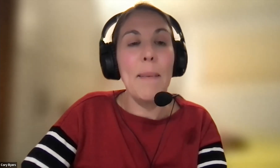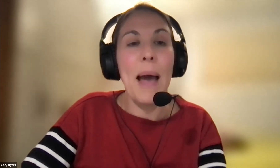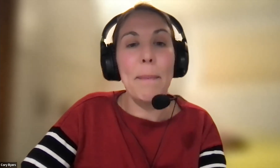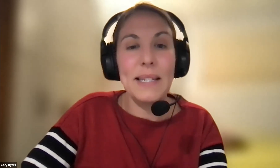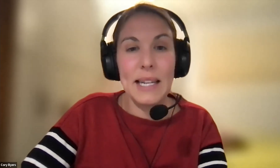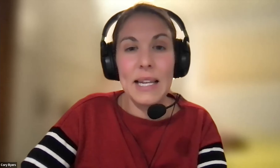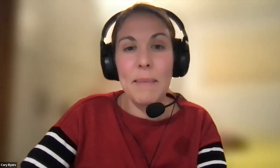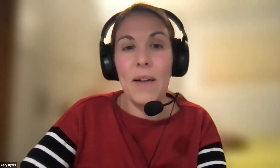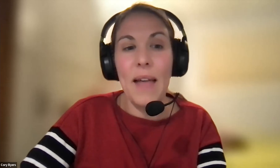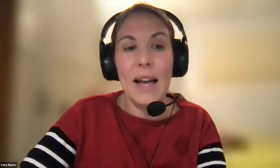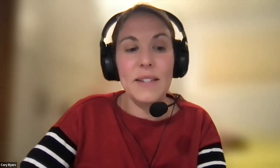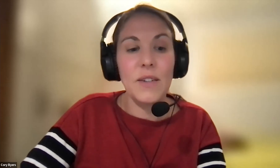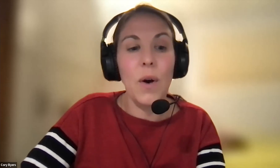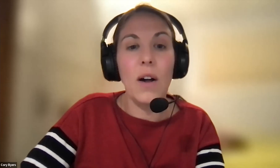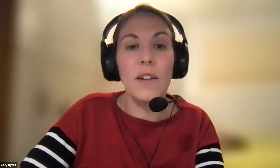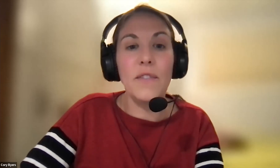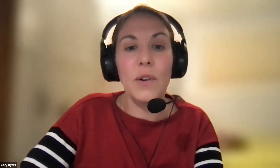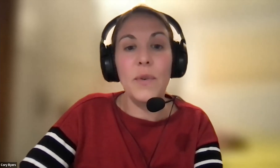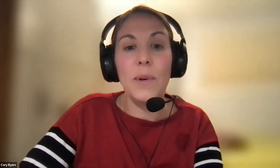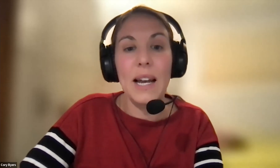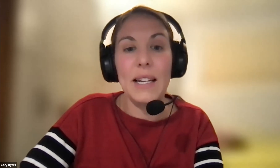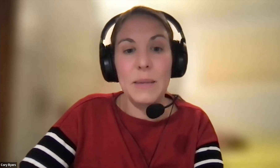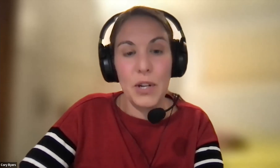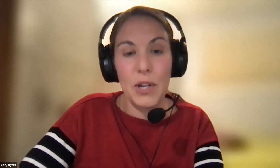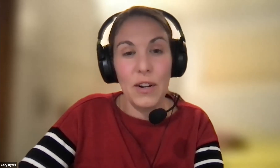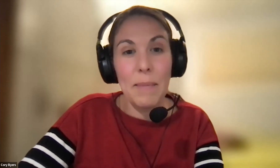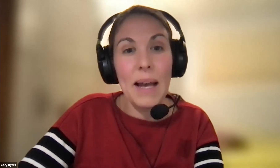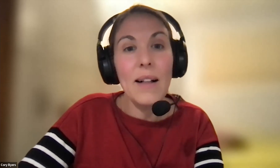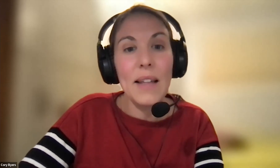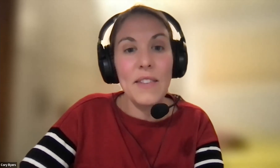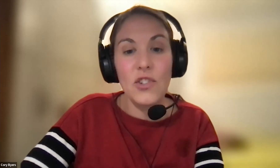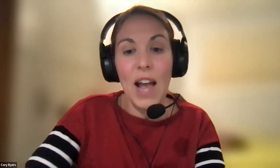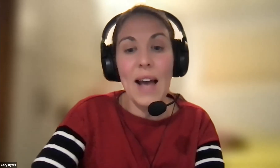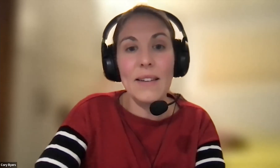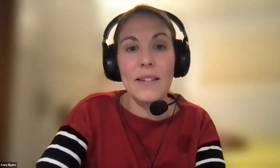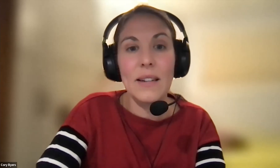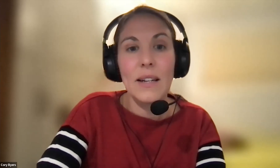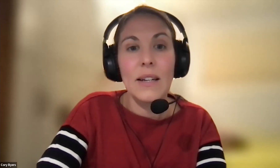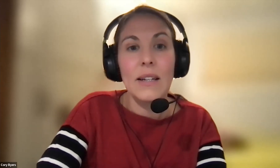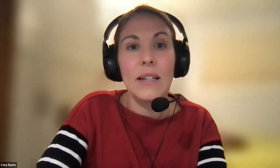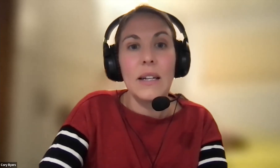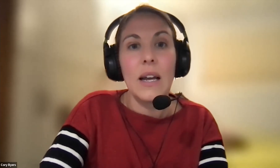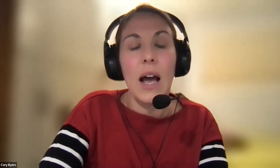And I'm happy to email that to all of you if you would like to put your email in the chat.